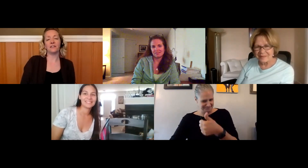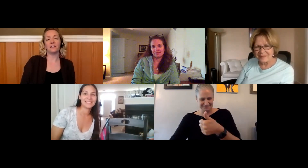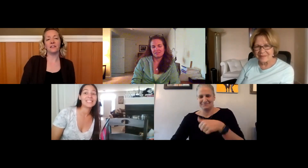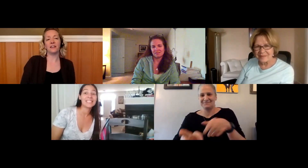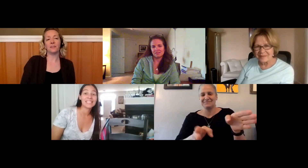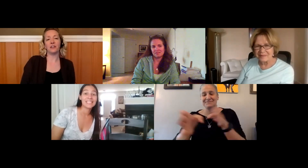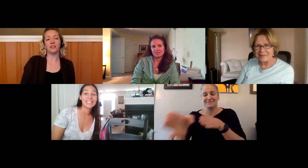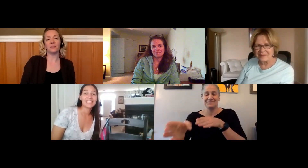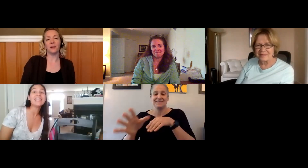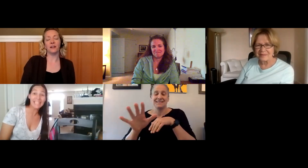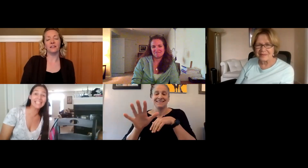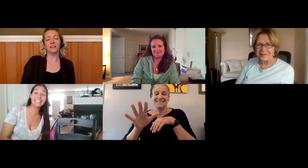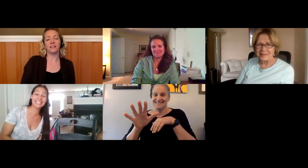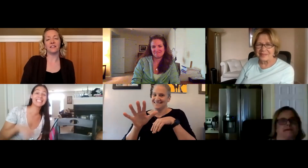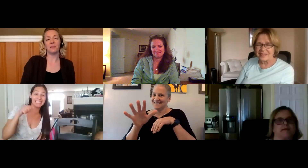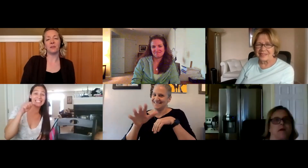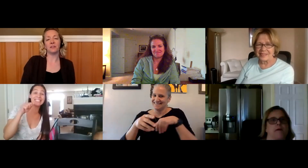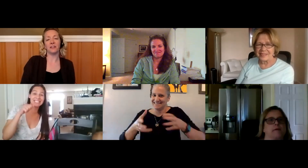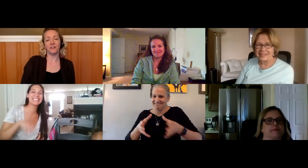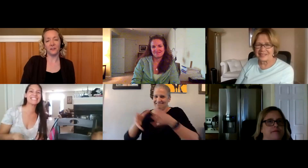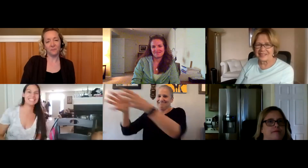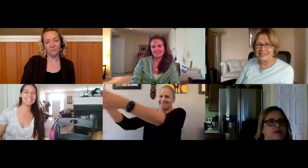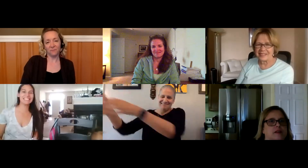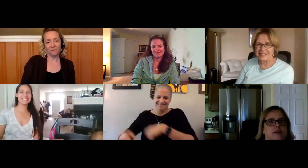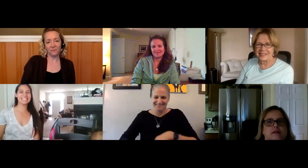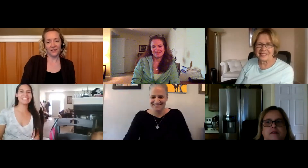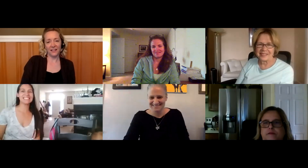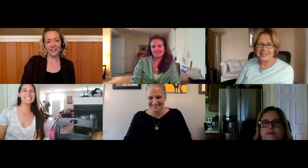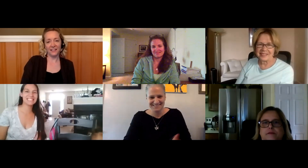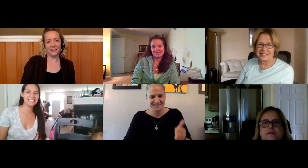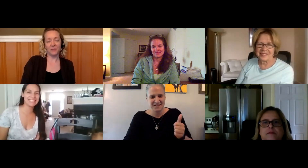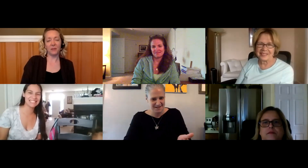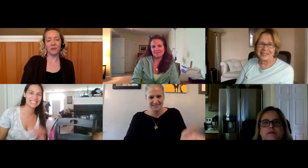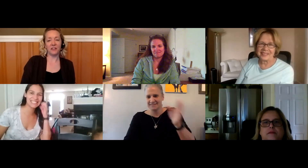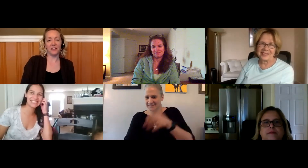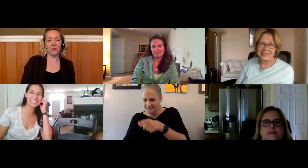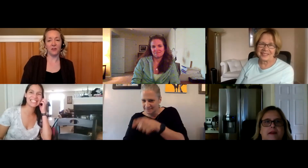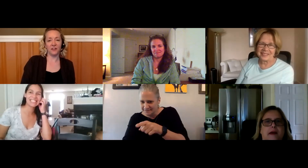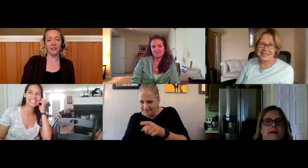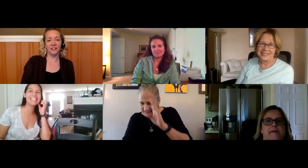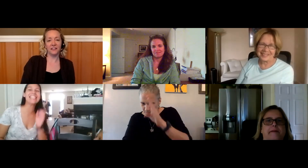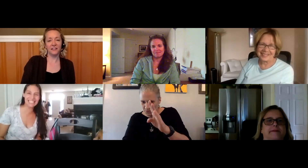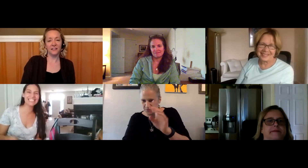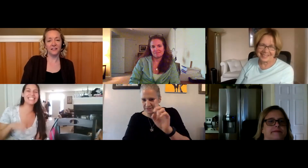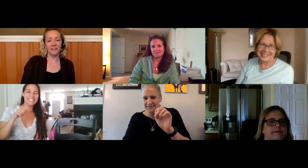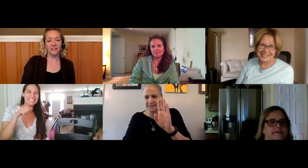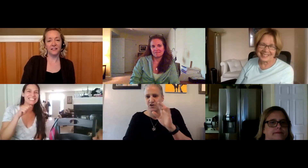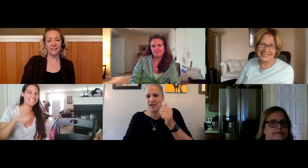takes patience, but it's a lot of fun. Sometimes you have to hand them off.